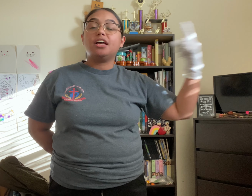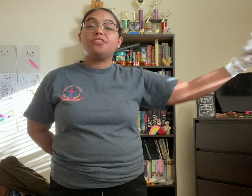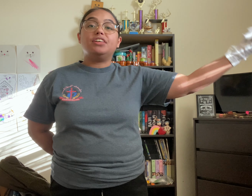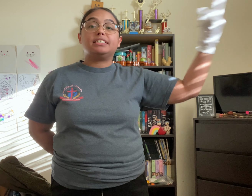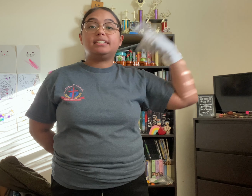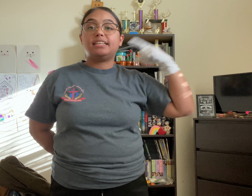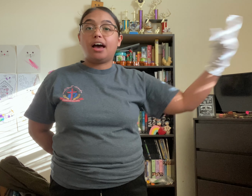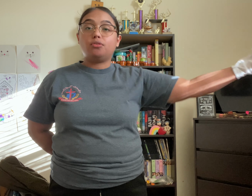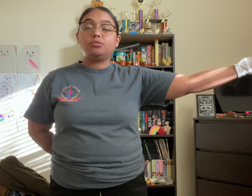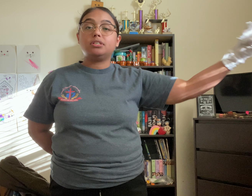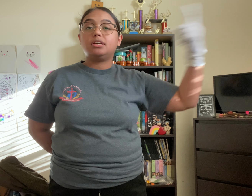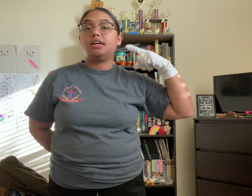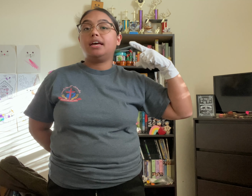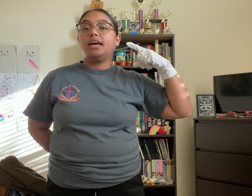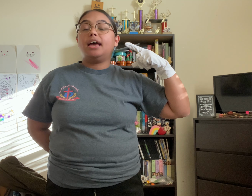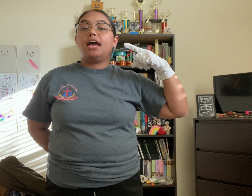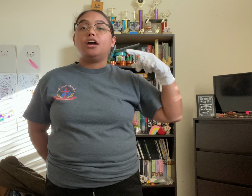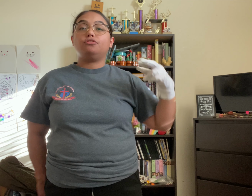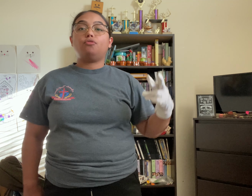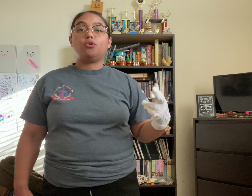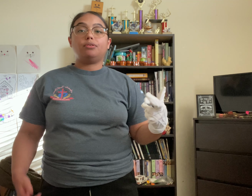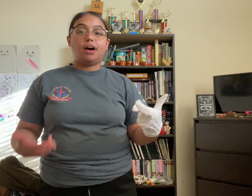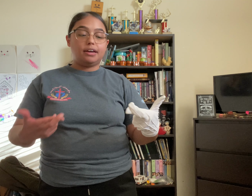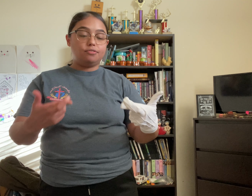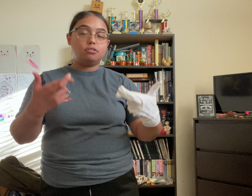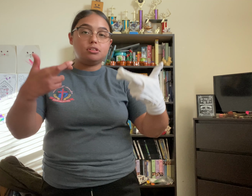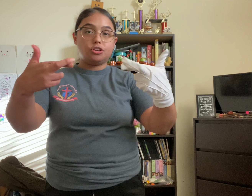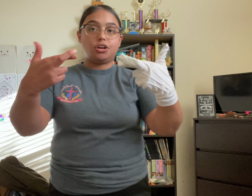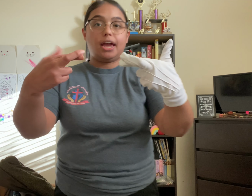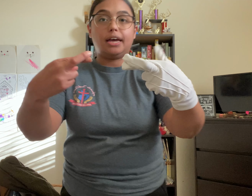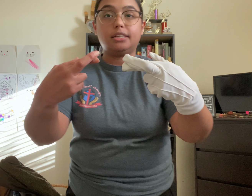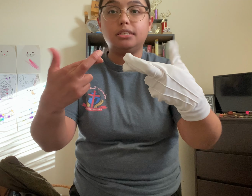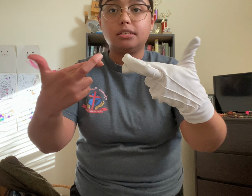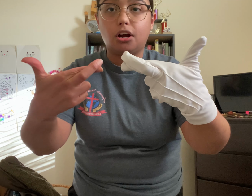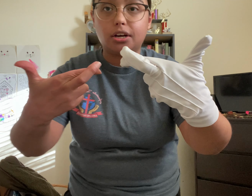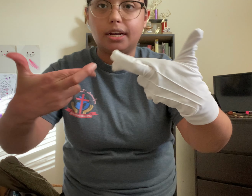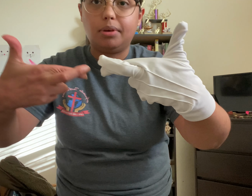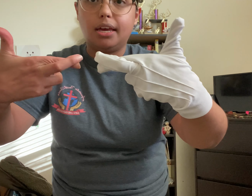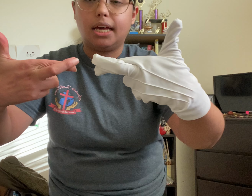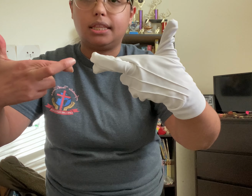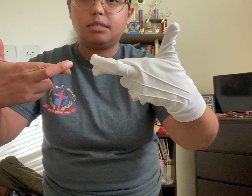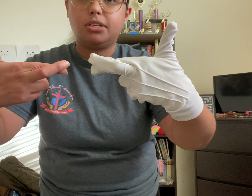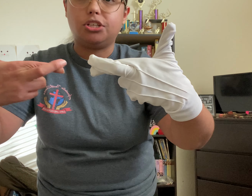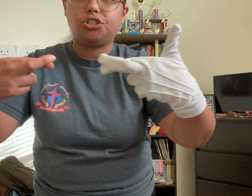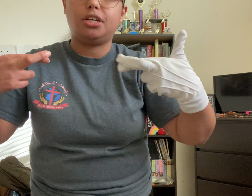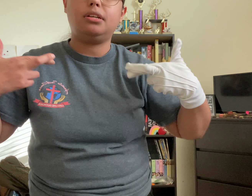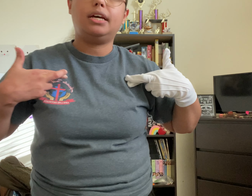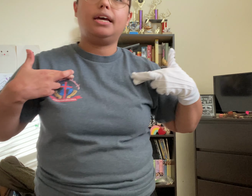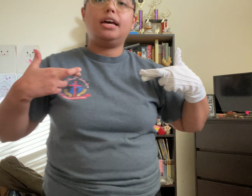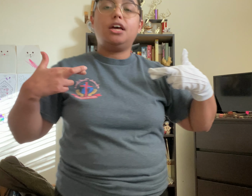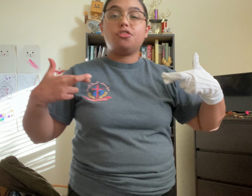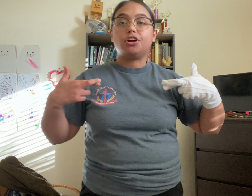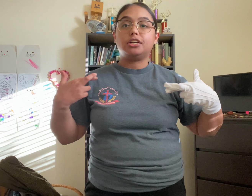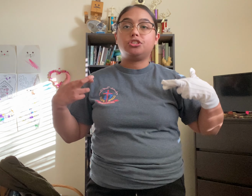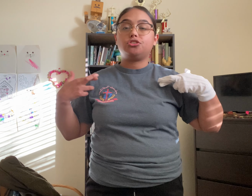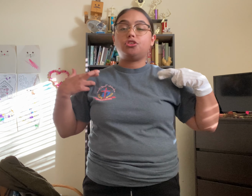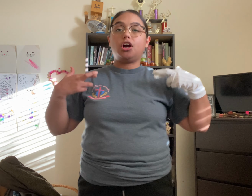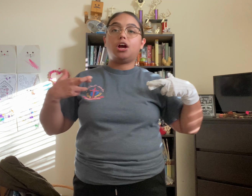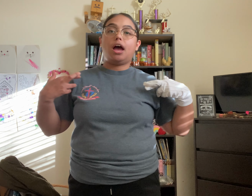the sound. And for revival, your hands are going to be in this position. They're going to start at